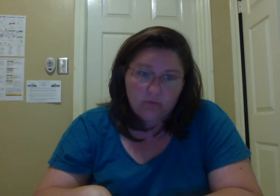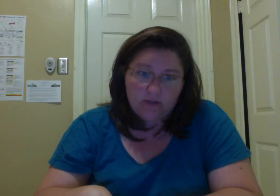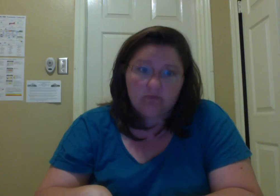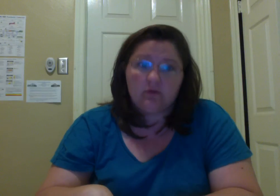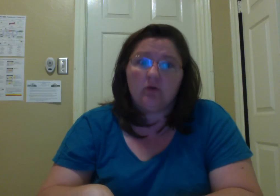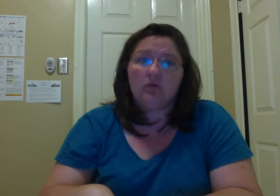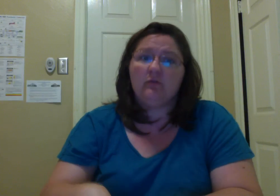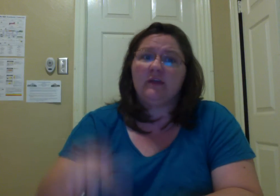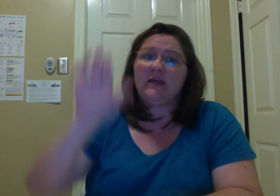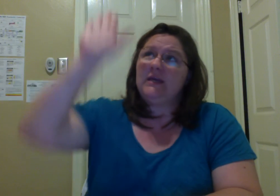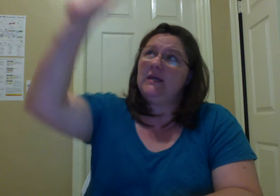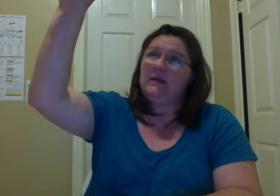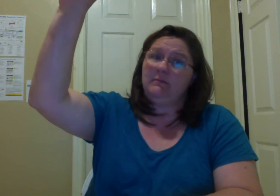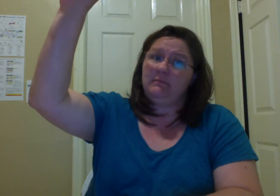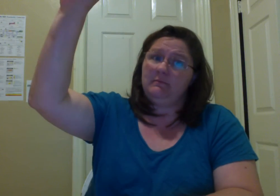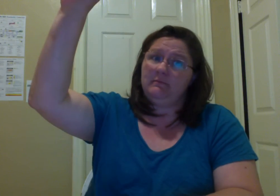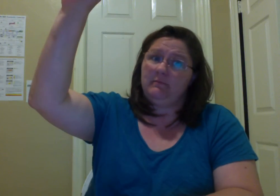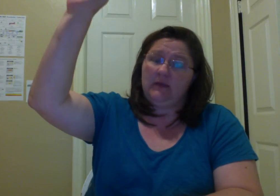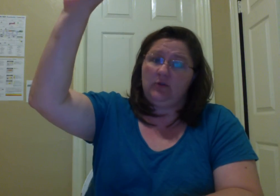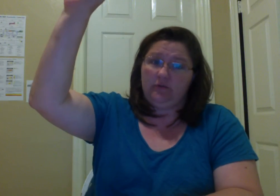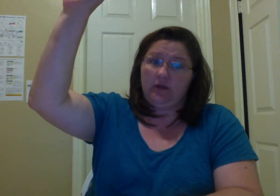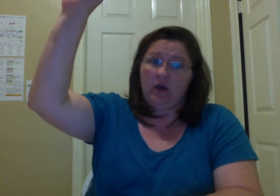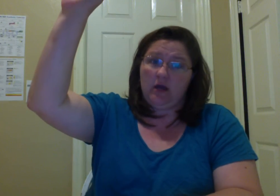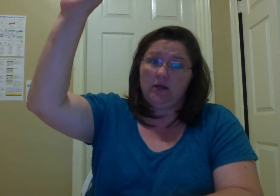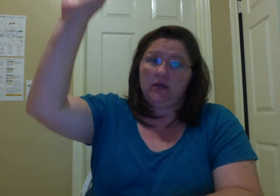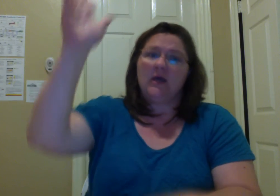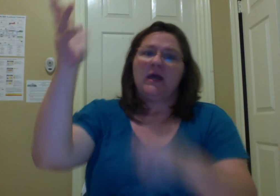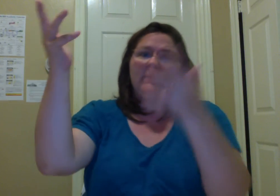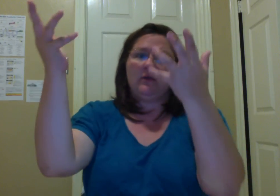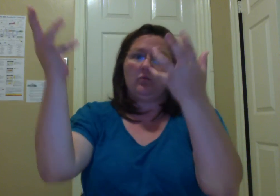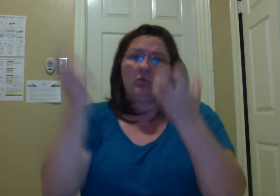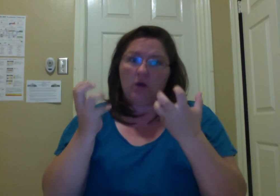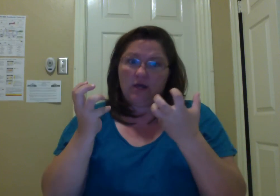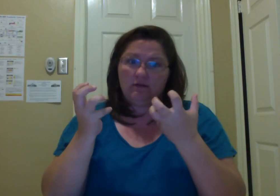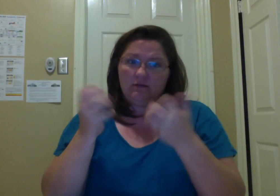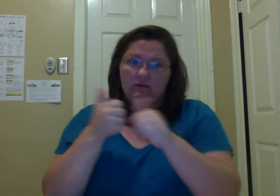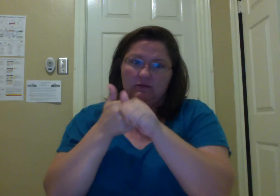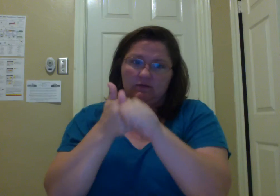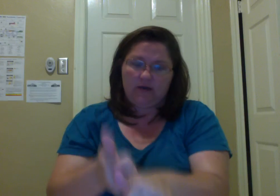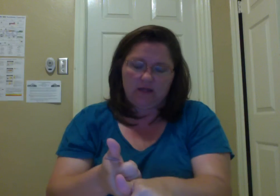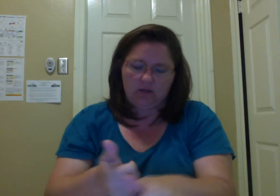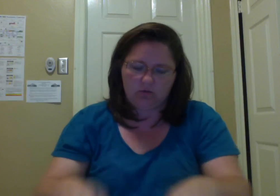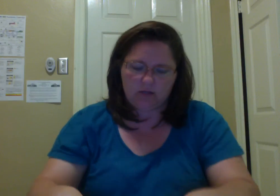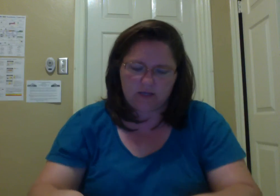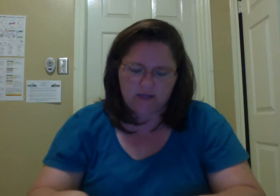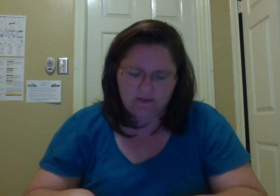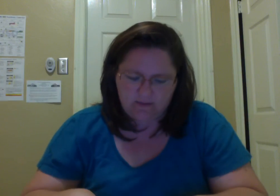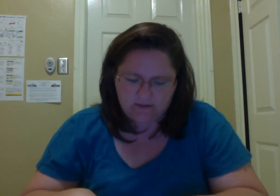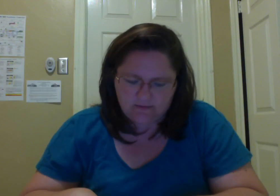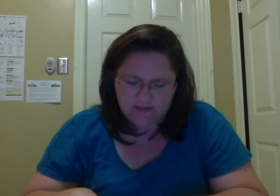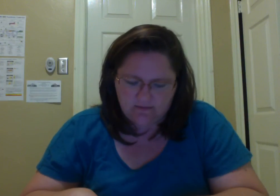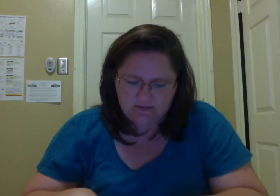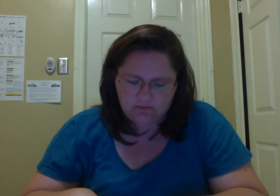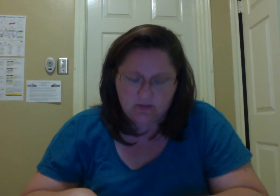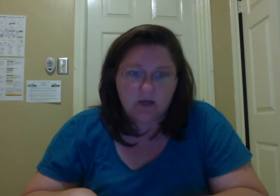will. So you say him, like it's God, and then want to follow. And then Dan says, when God